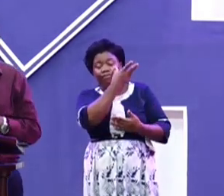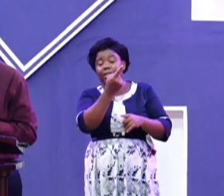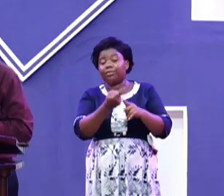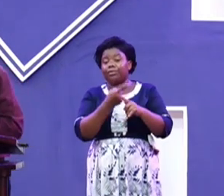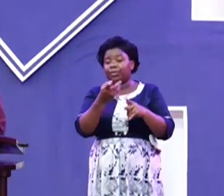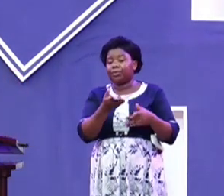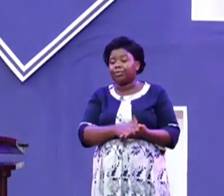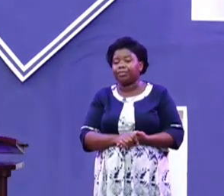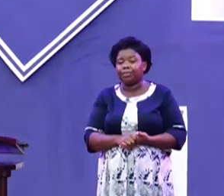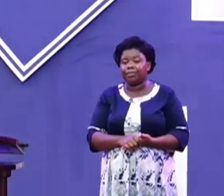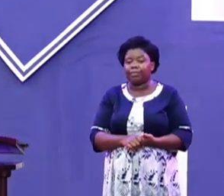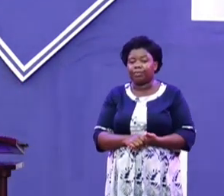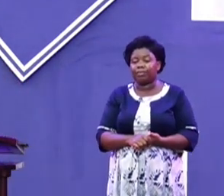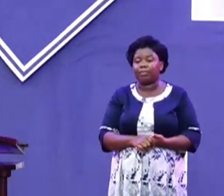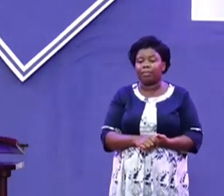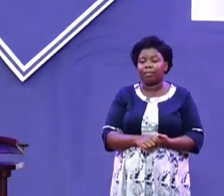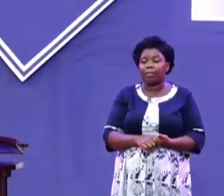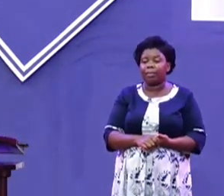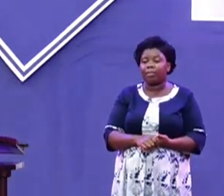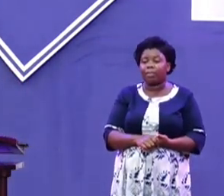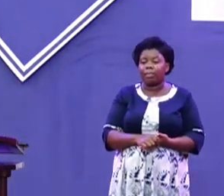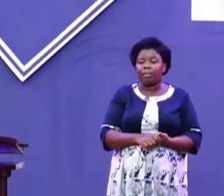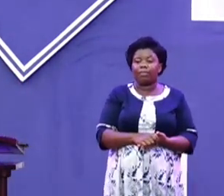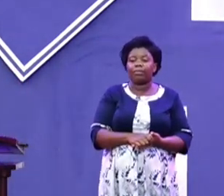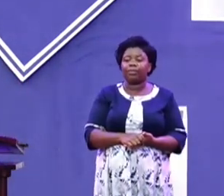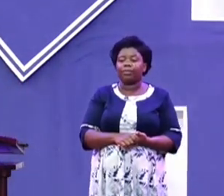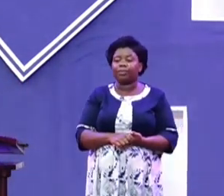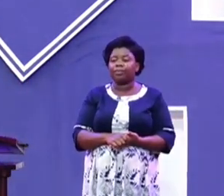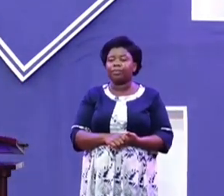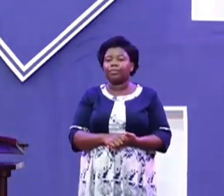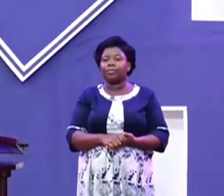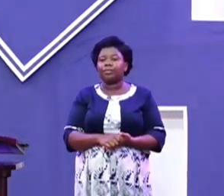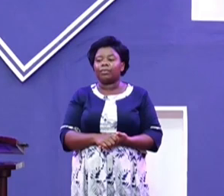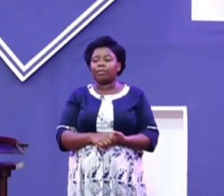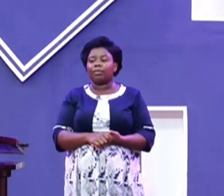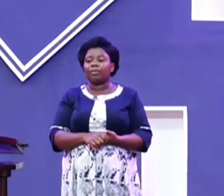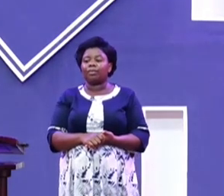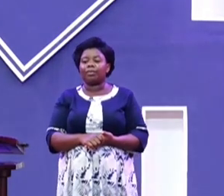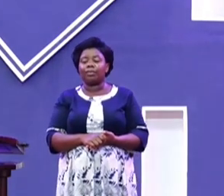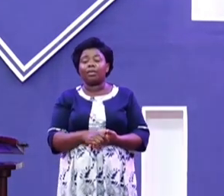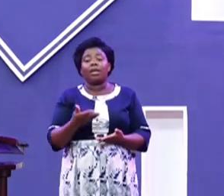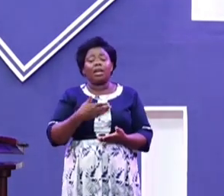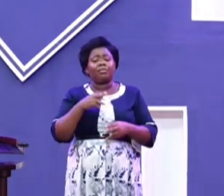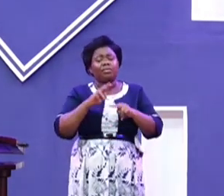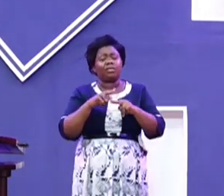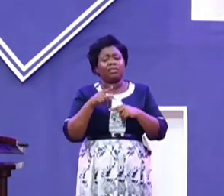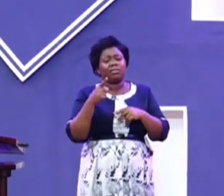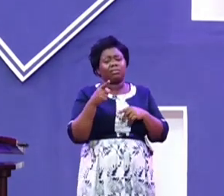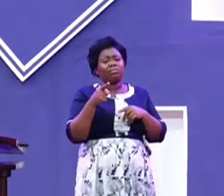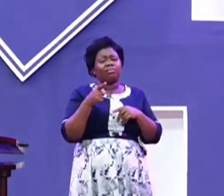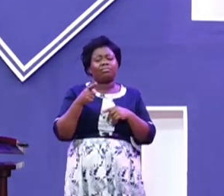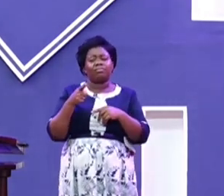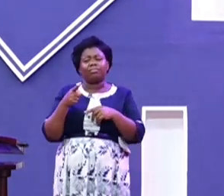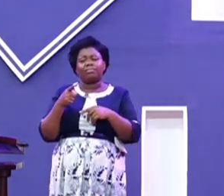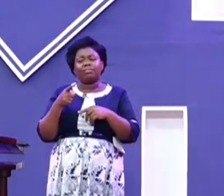am today, it was because of God, and then you start giving thanks to God. Gwe wali otuddeko wansi